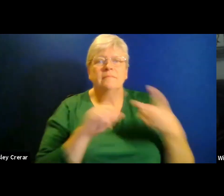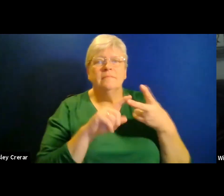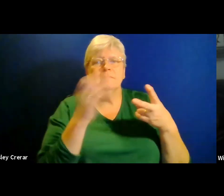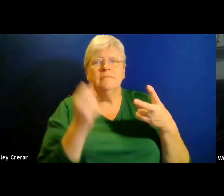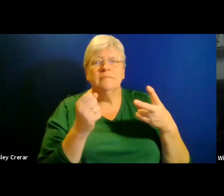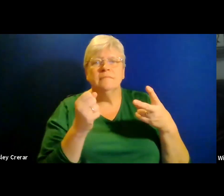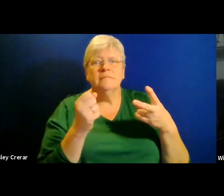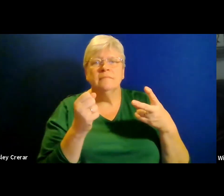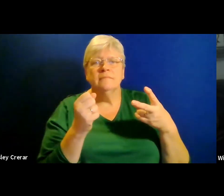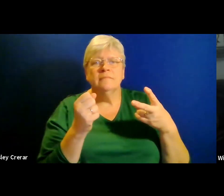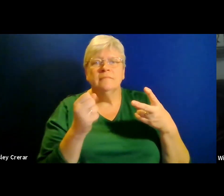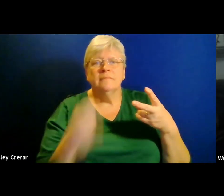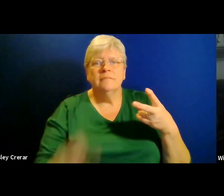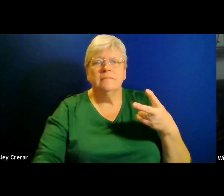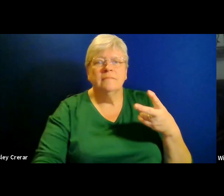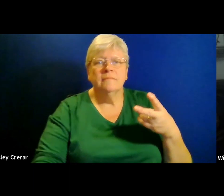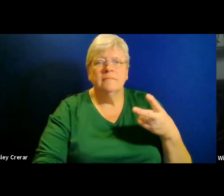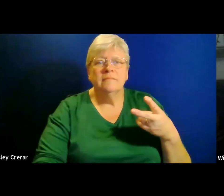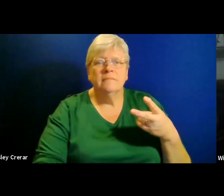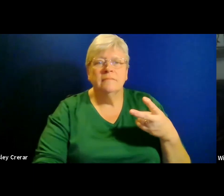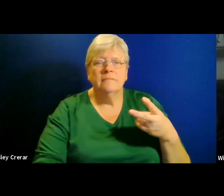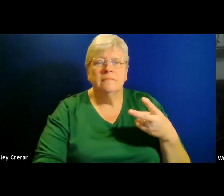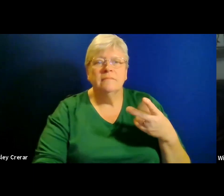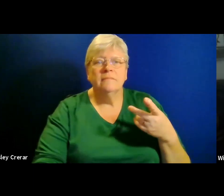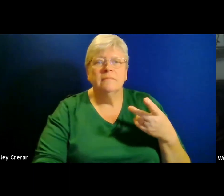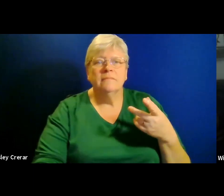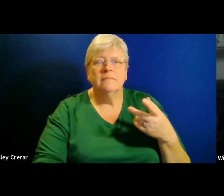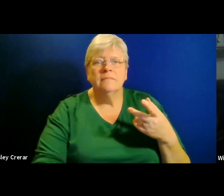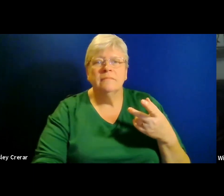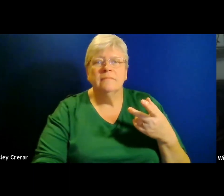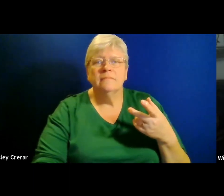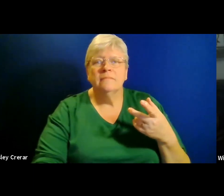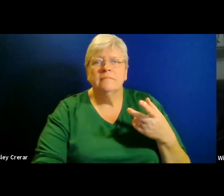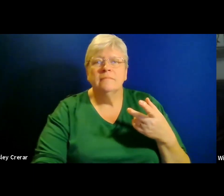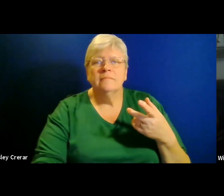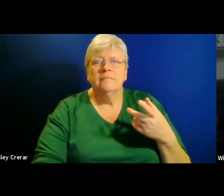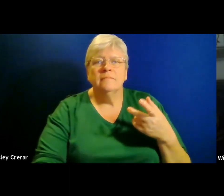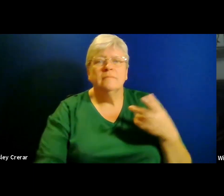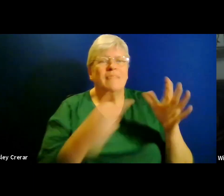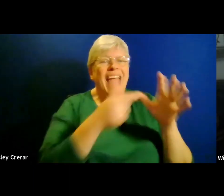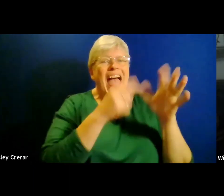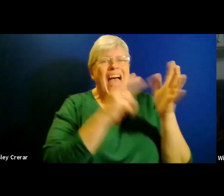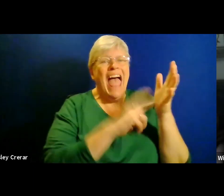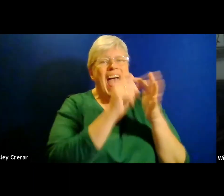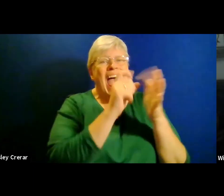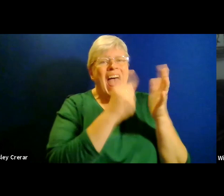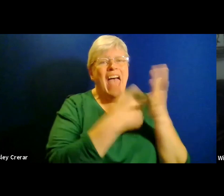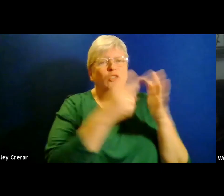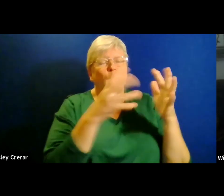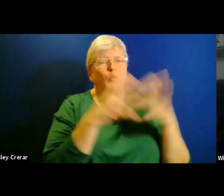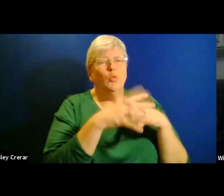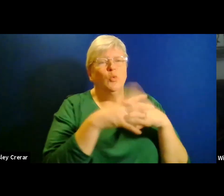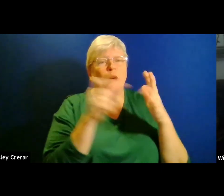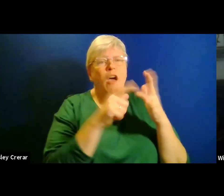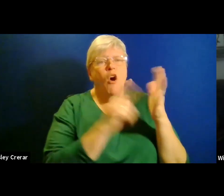well, shall I say, a particular favourite of mine. Andrew Collins's work is a lot